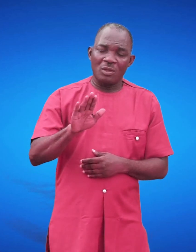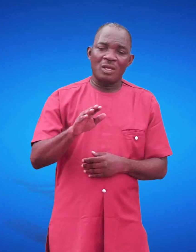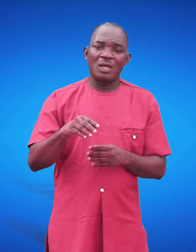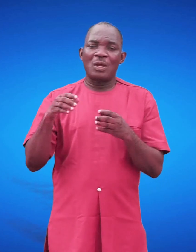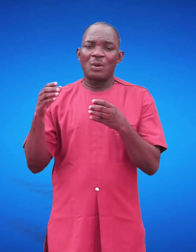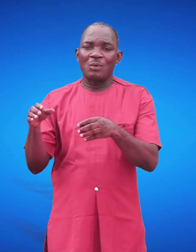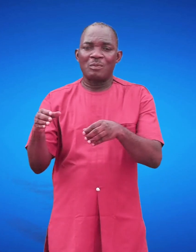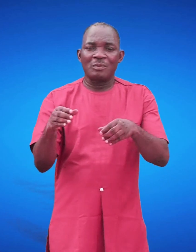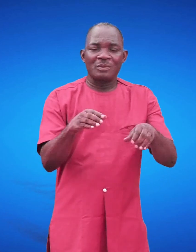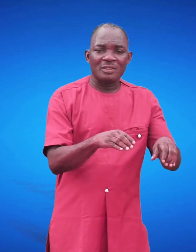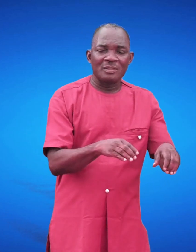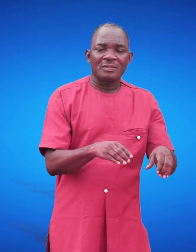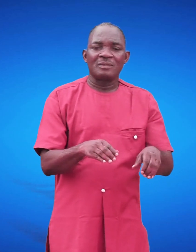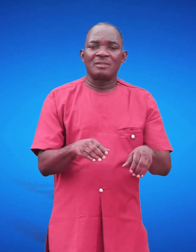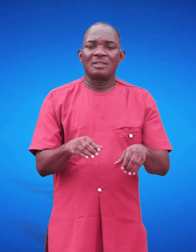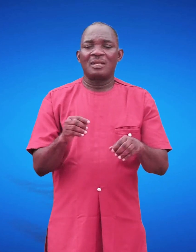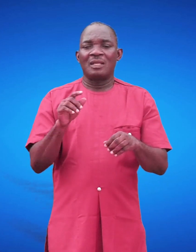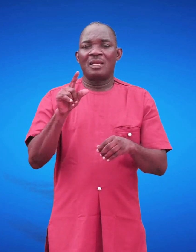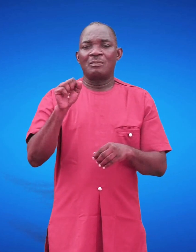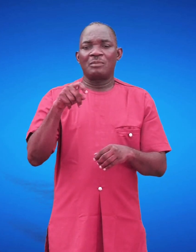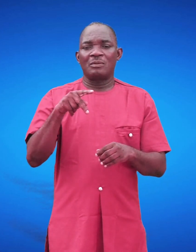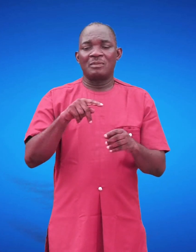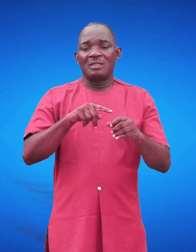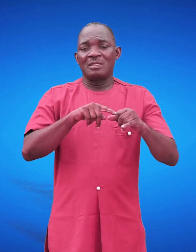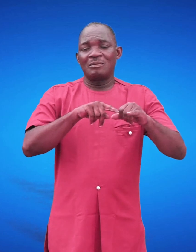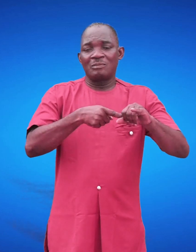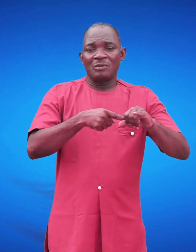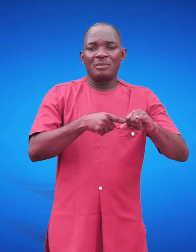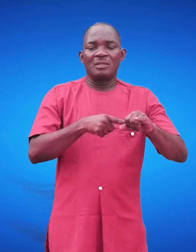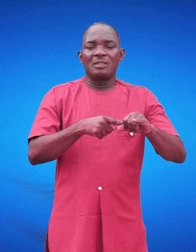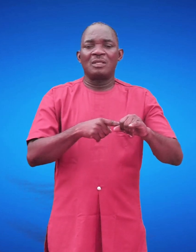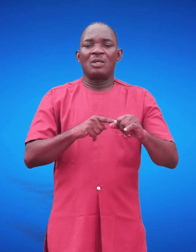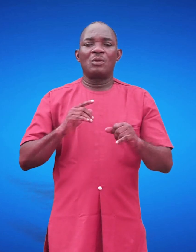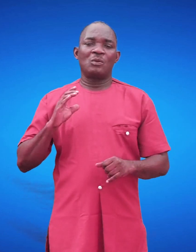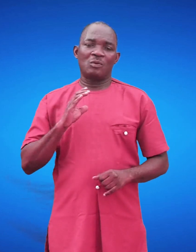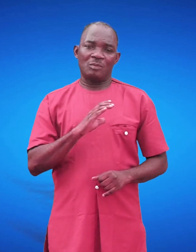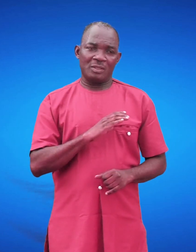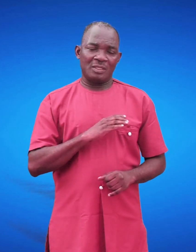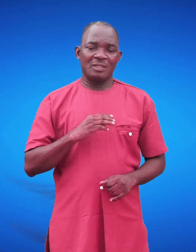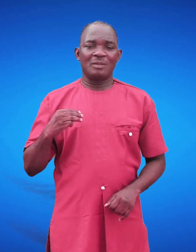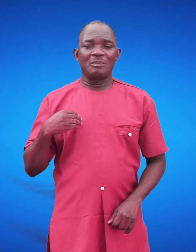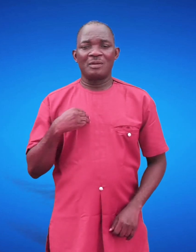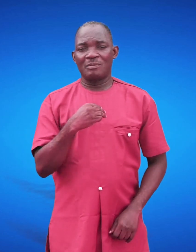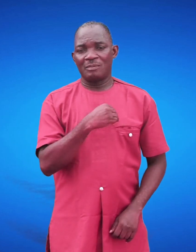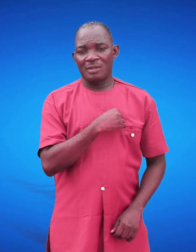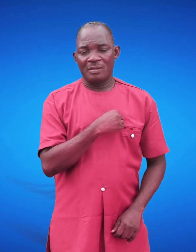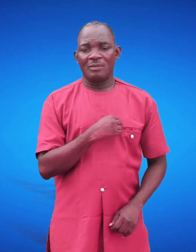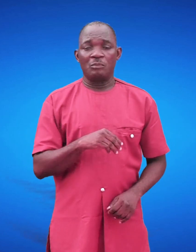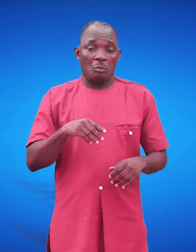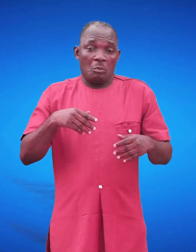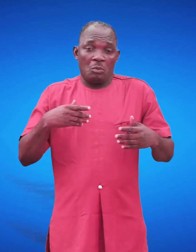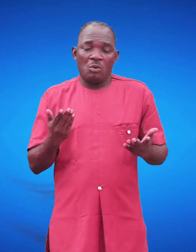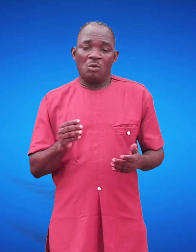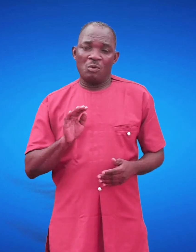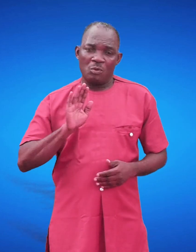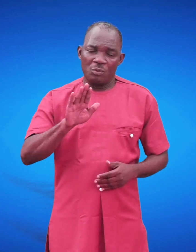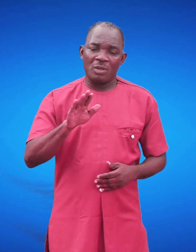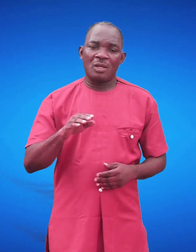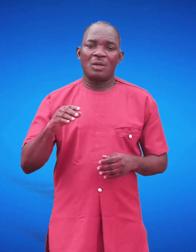community LEAP implementation committee member, or your community